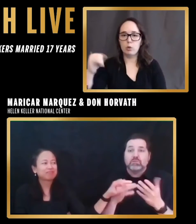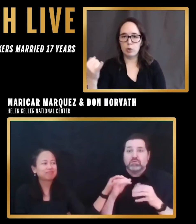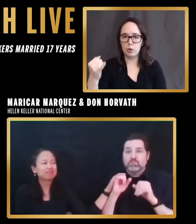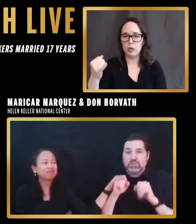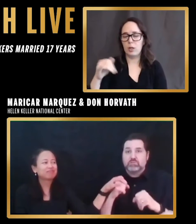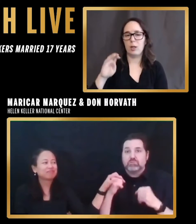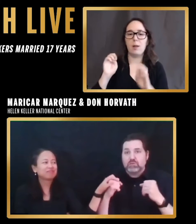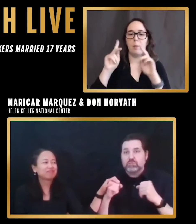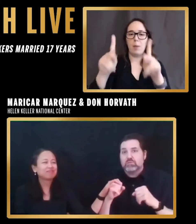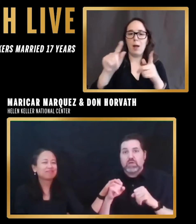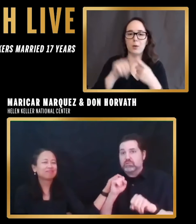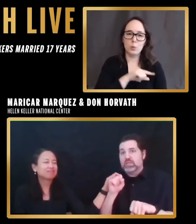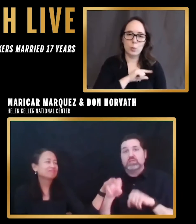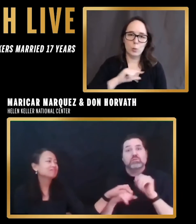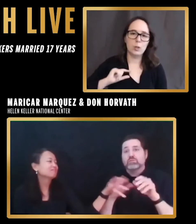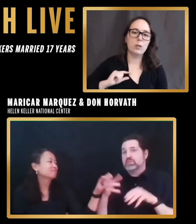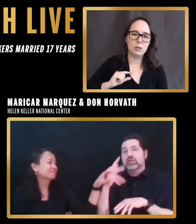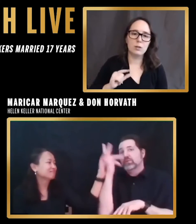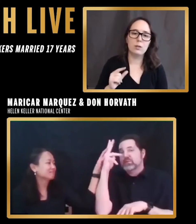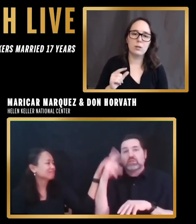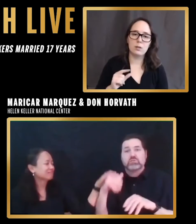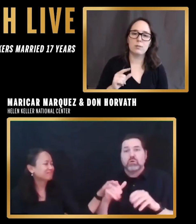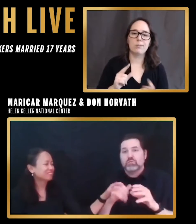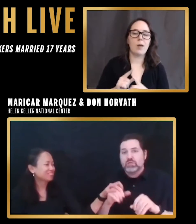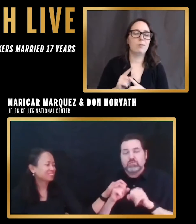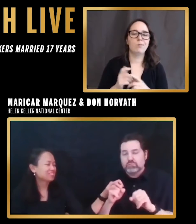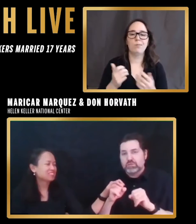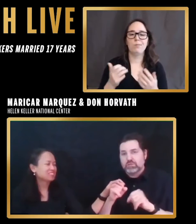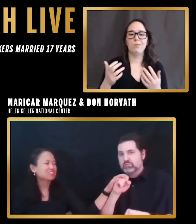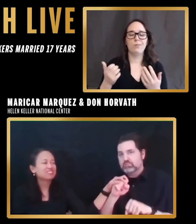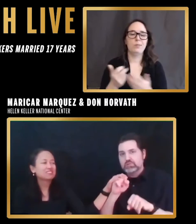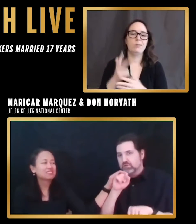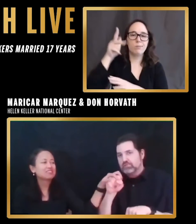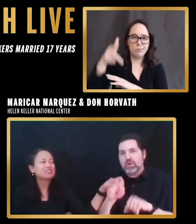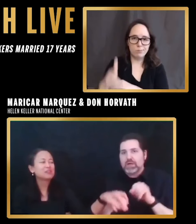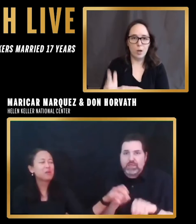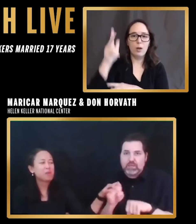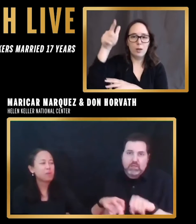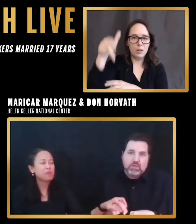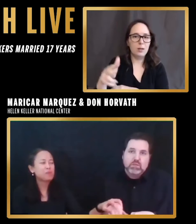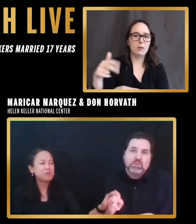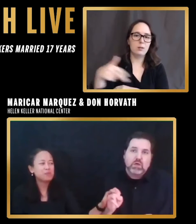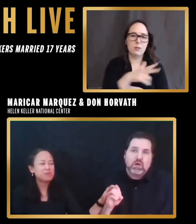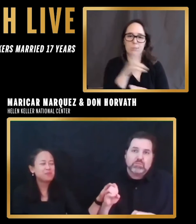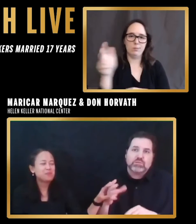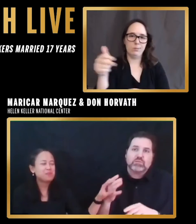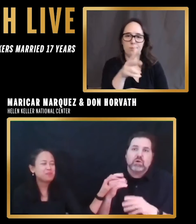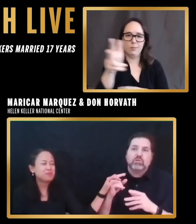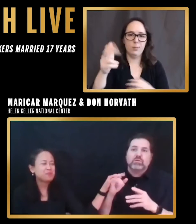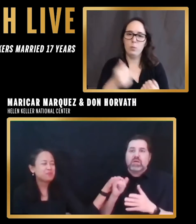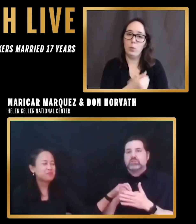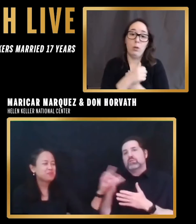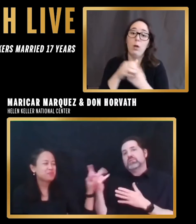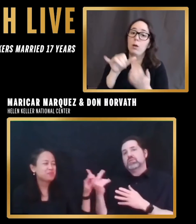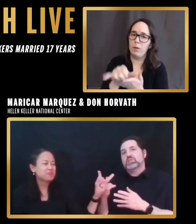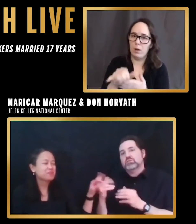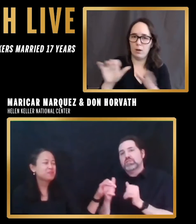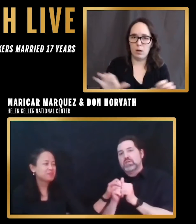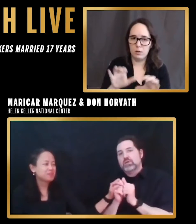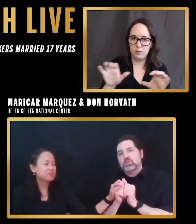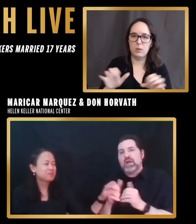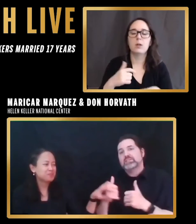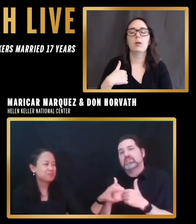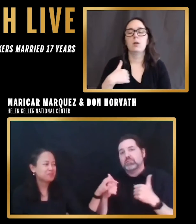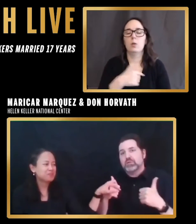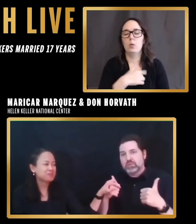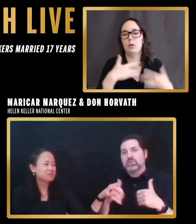mean, we're in hills and everything. So we love biking. So that's something we do